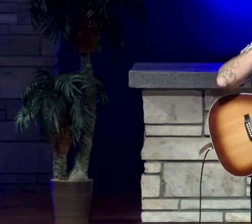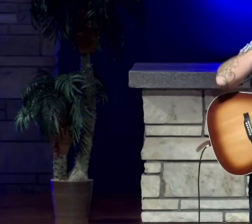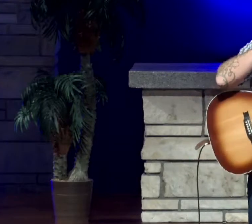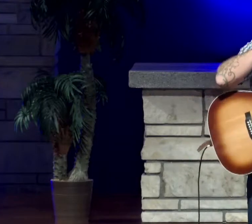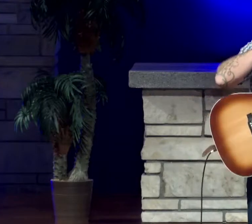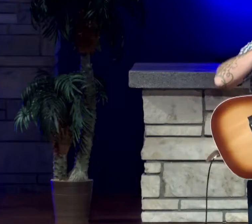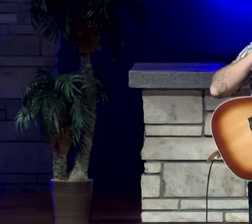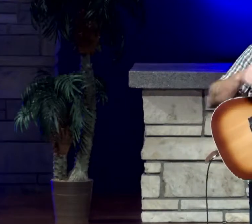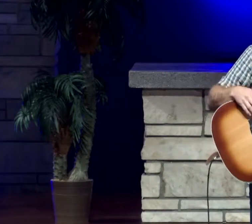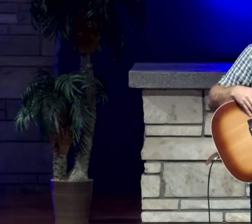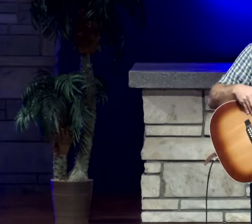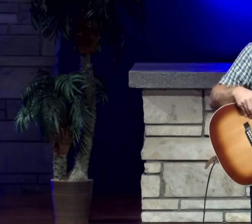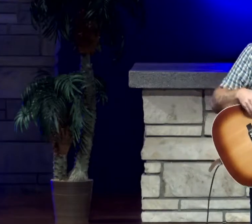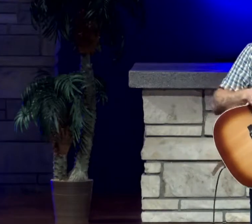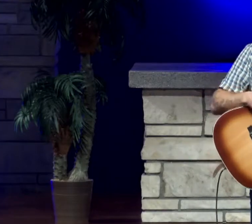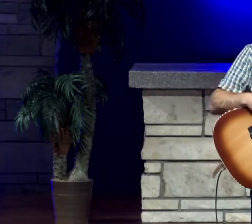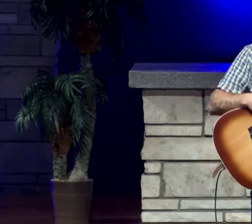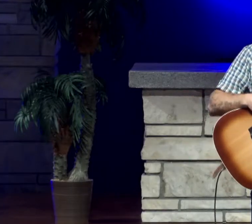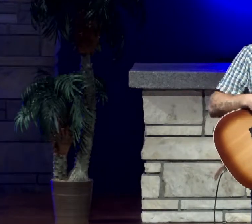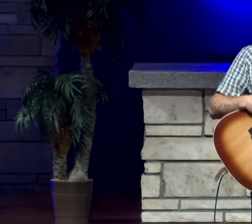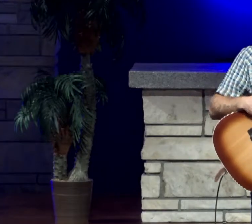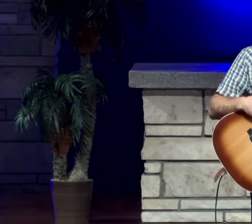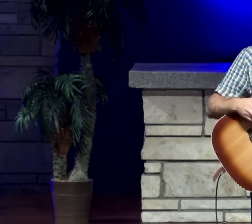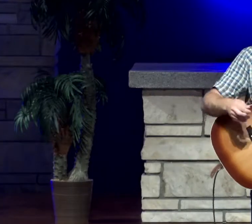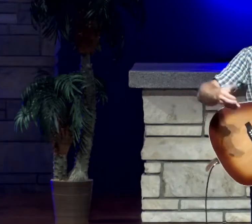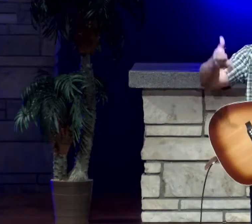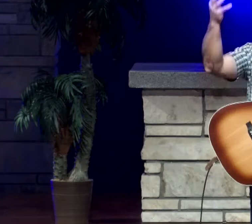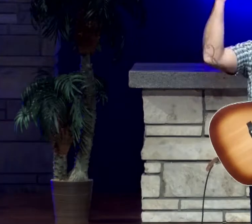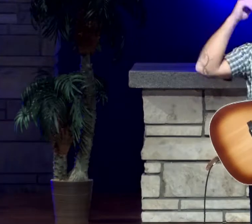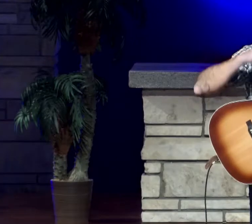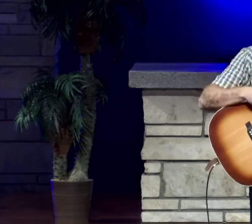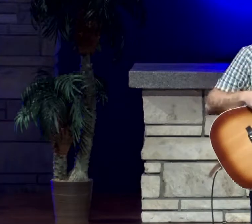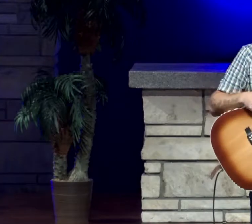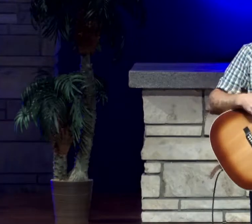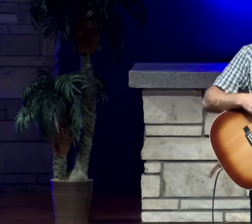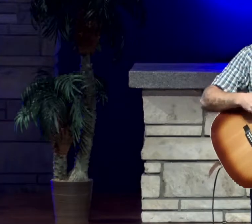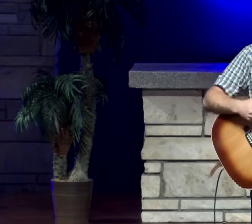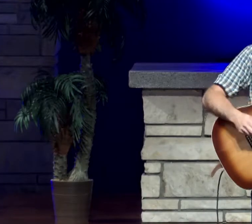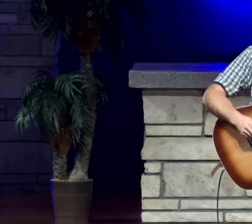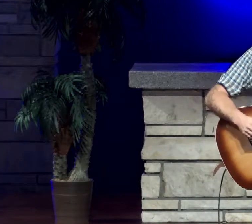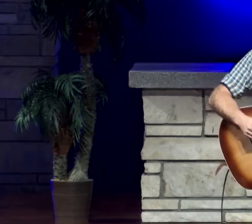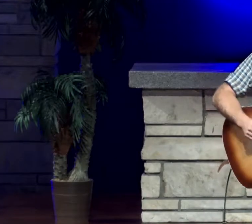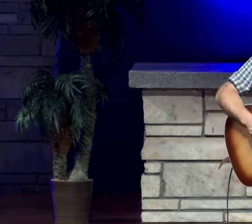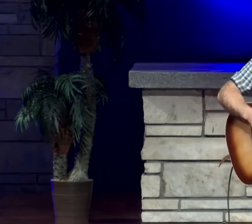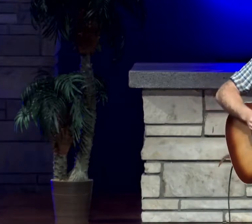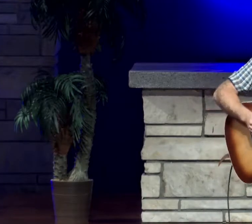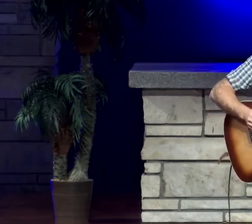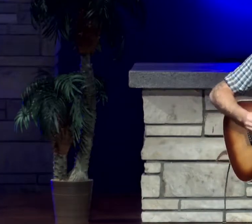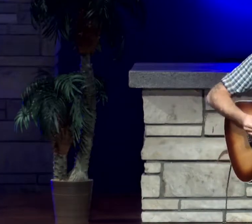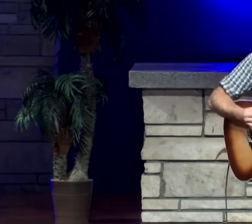Well, good morning, everyone. So glad to have you with us this morning. Online, welcome. Sing along with us.